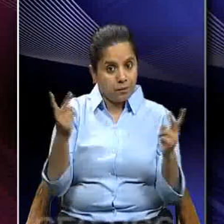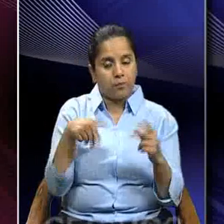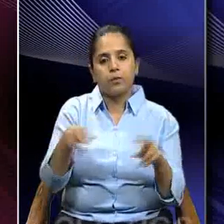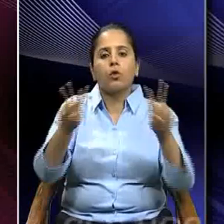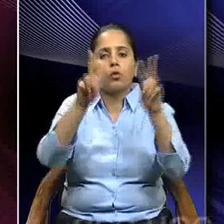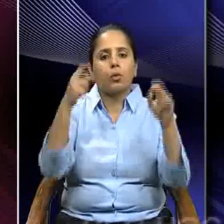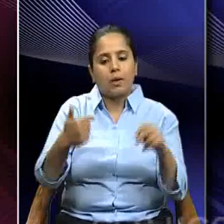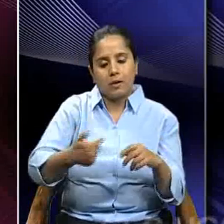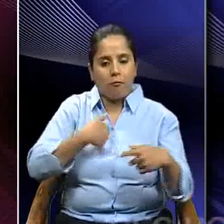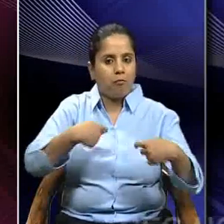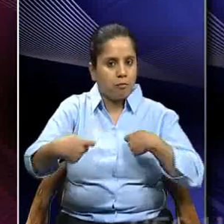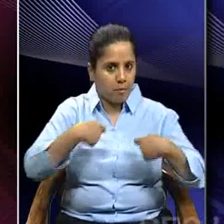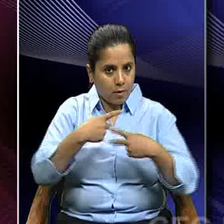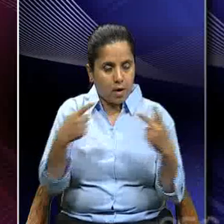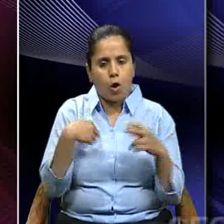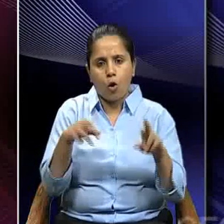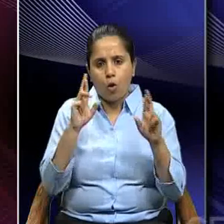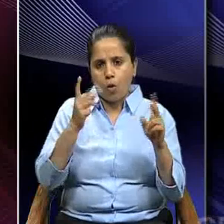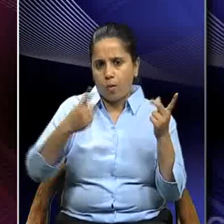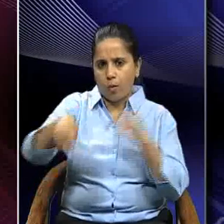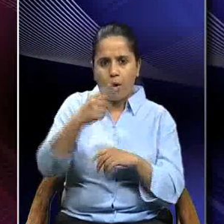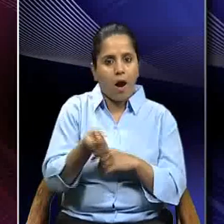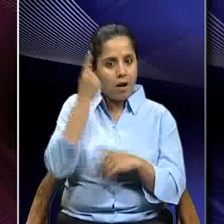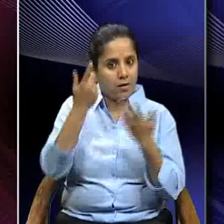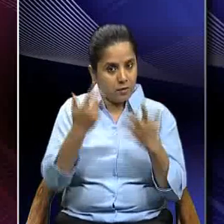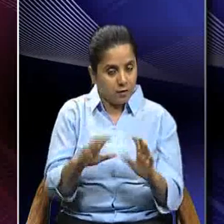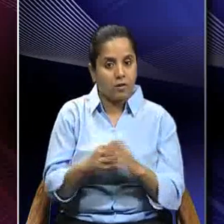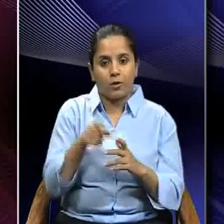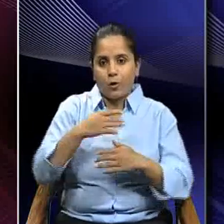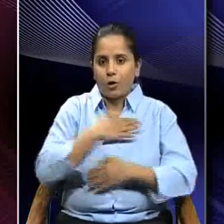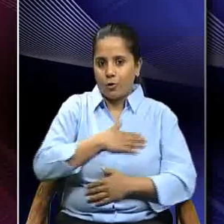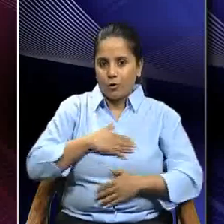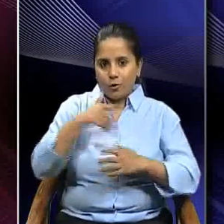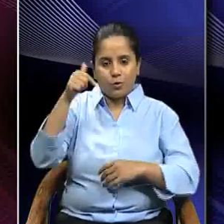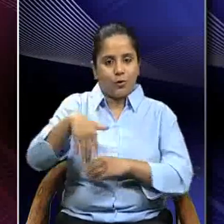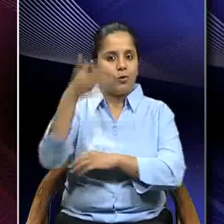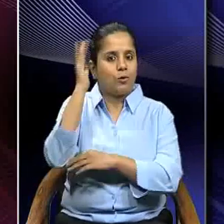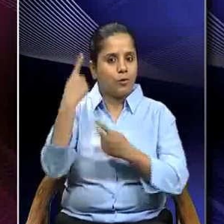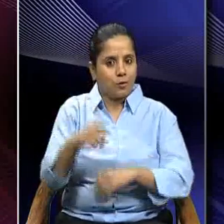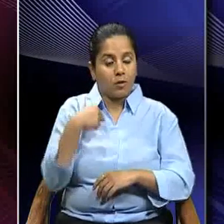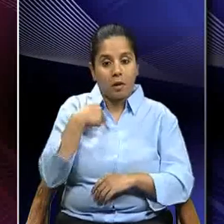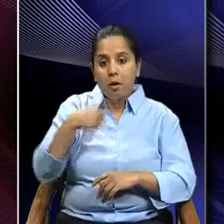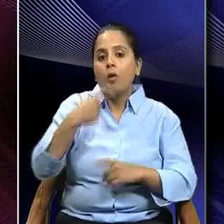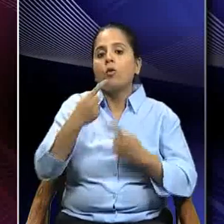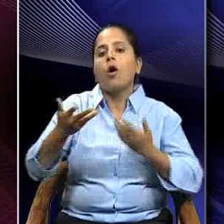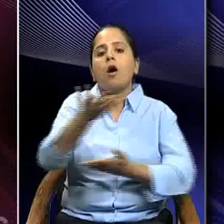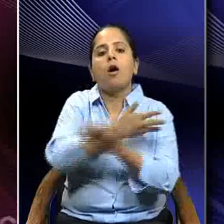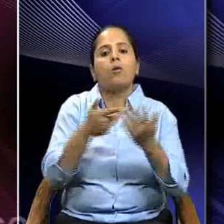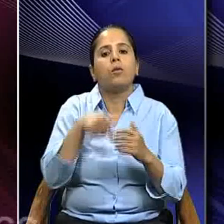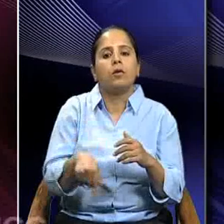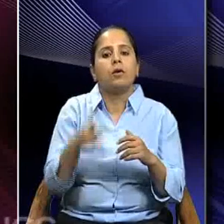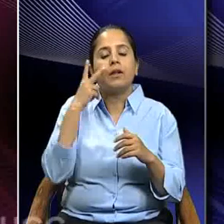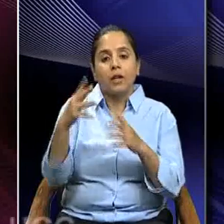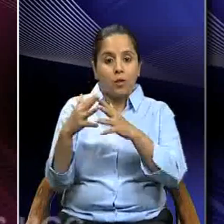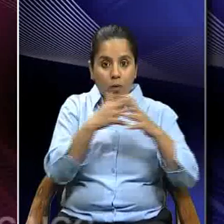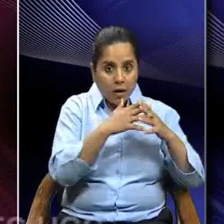topic of self-management. I hope you must have understood and enjoyed today's lecture of mine, where we talked about the Western